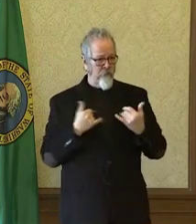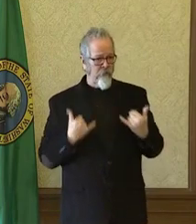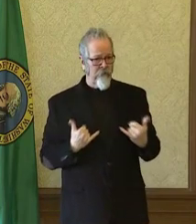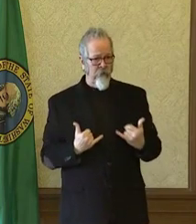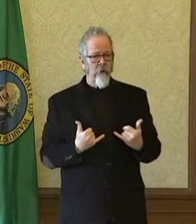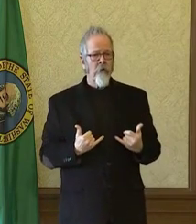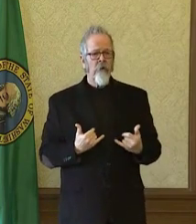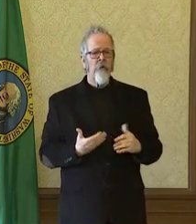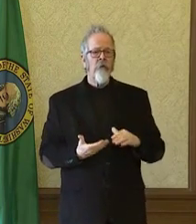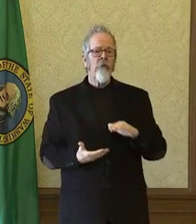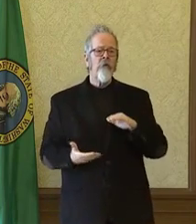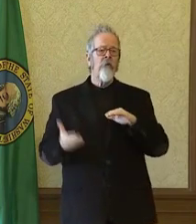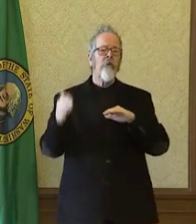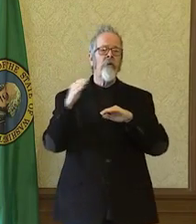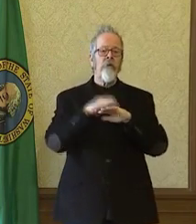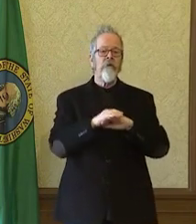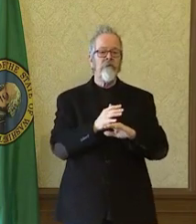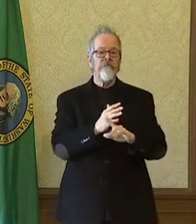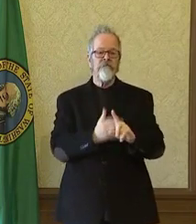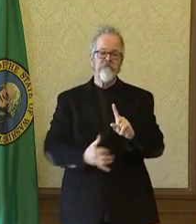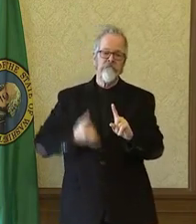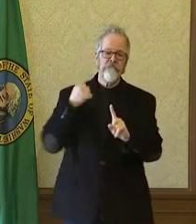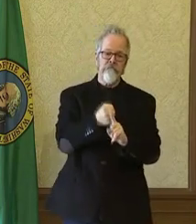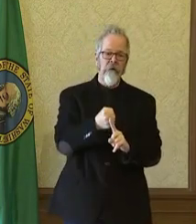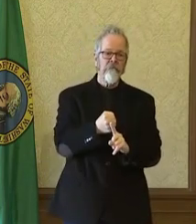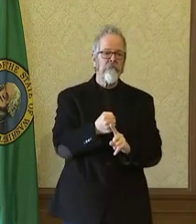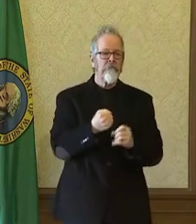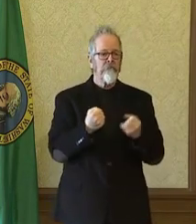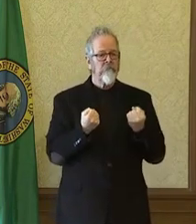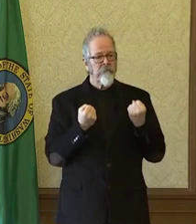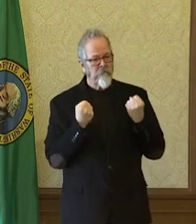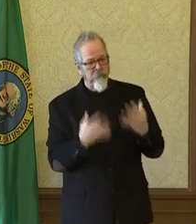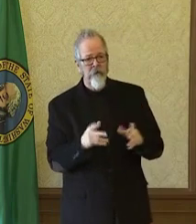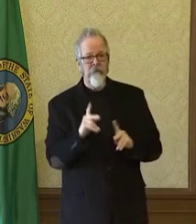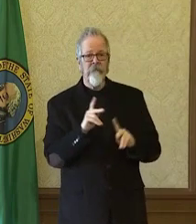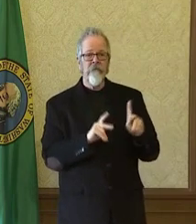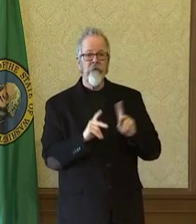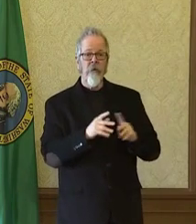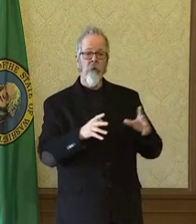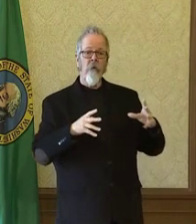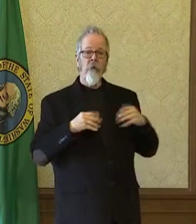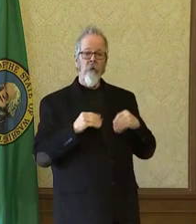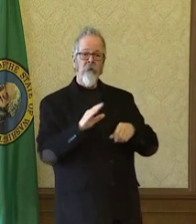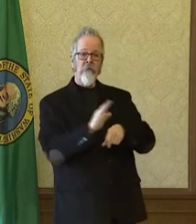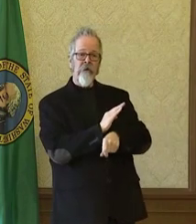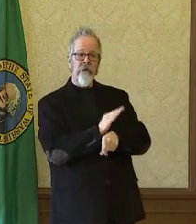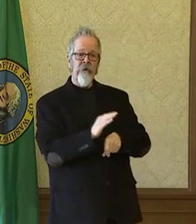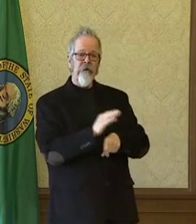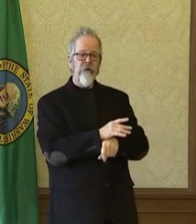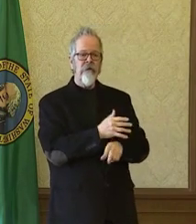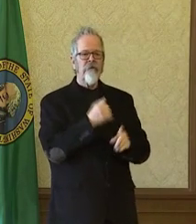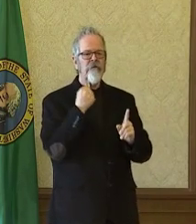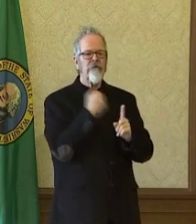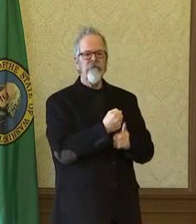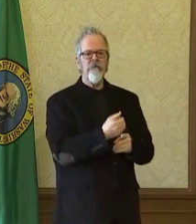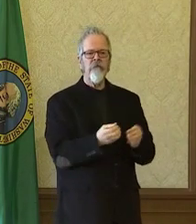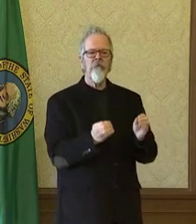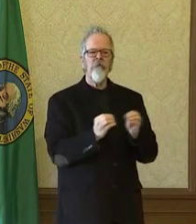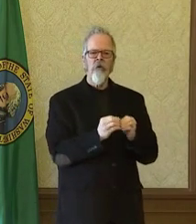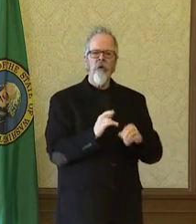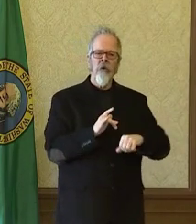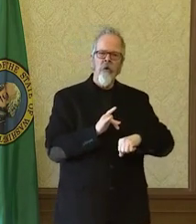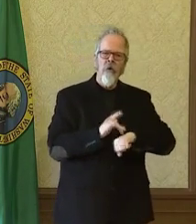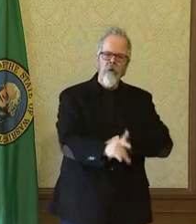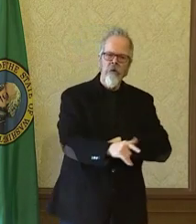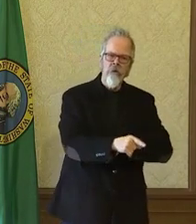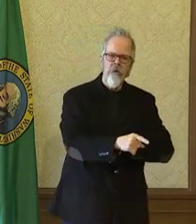businesses. And we know that COVID-related losses hit APA businesses earlier, even prior to the statewide